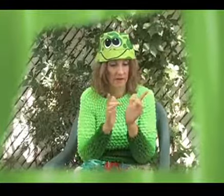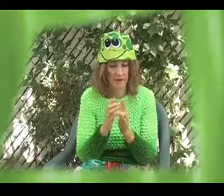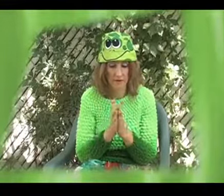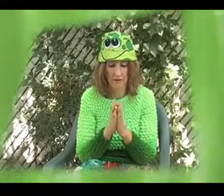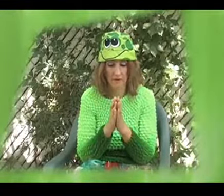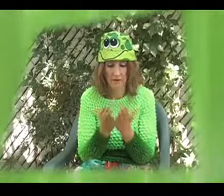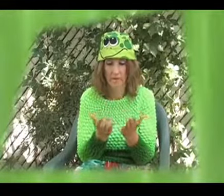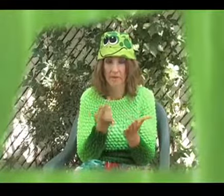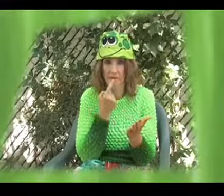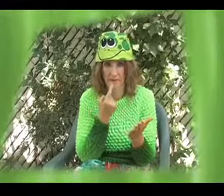The Bible says